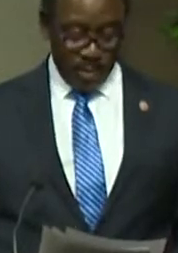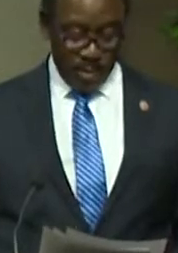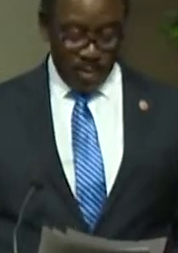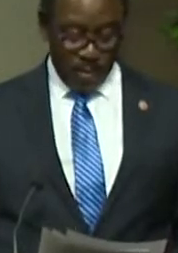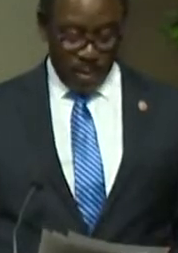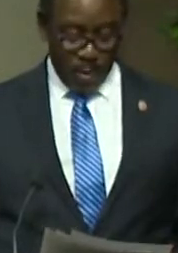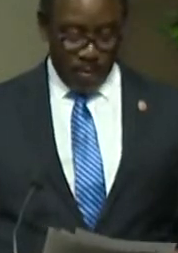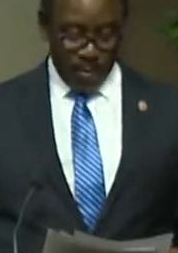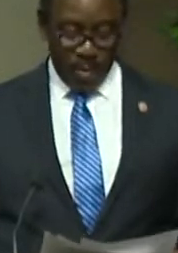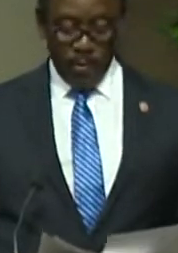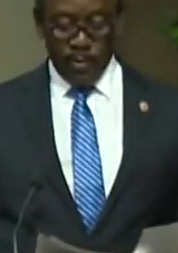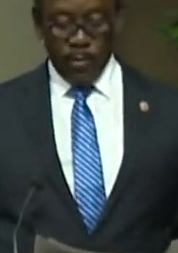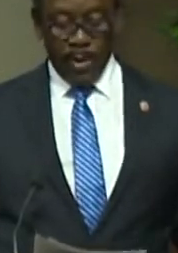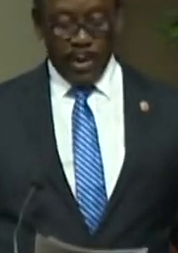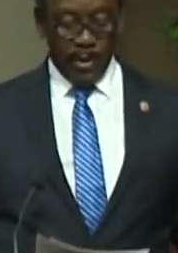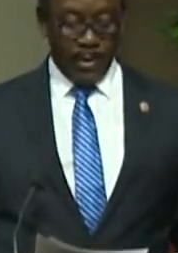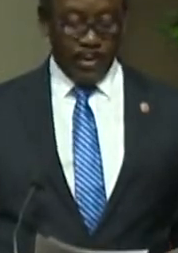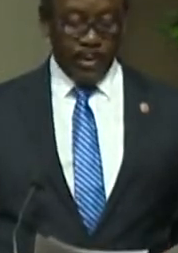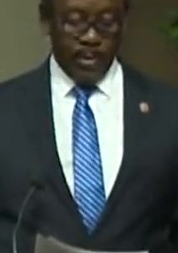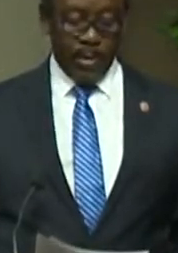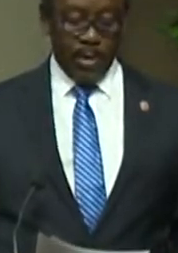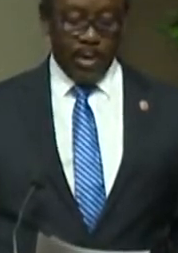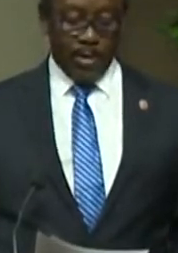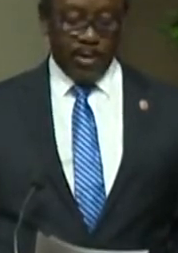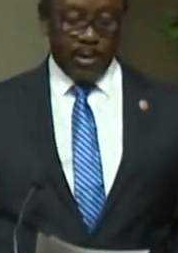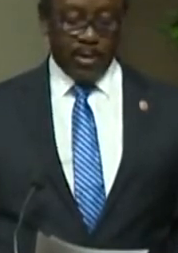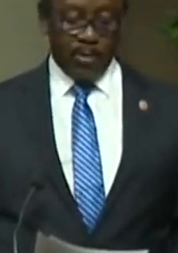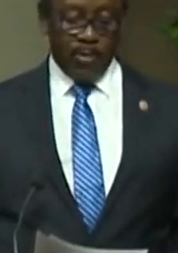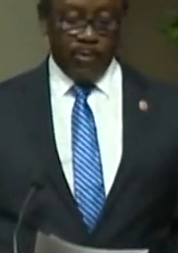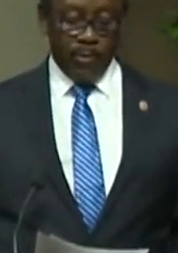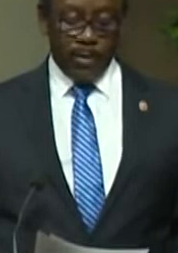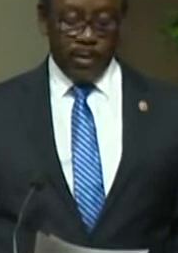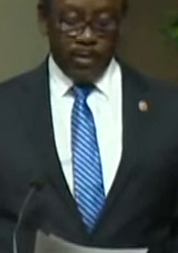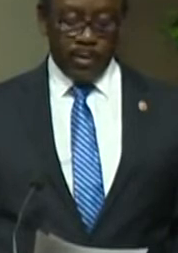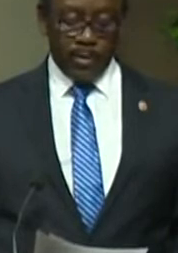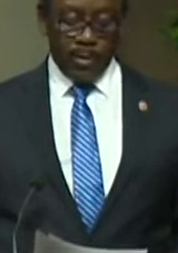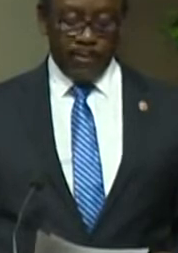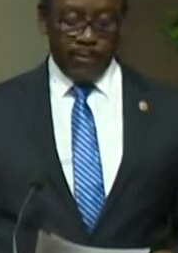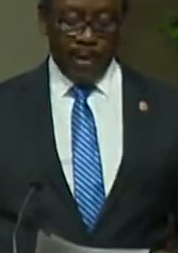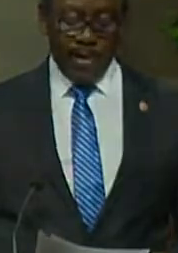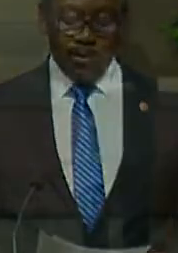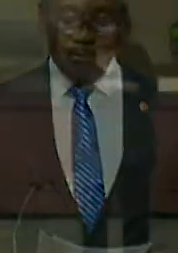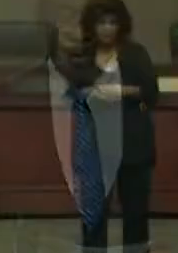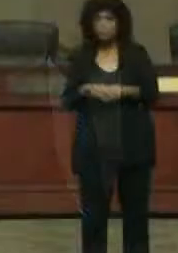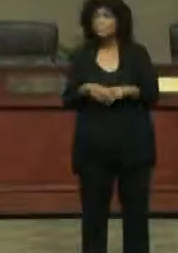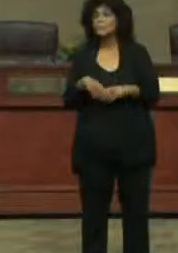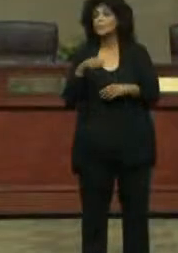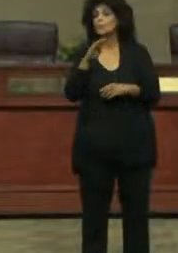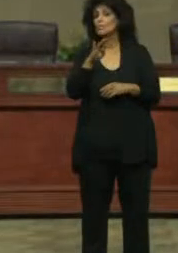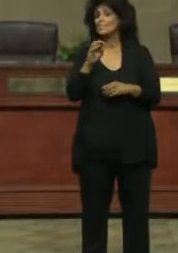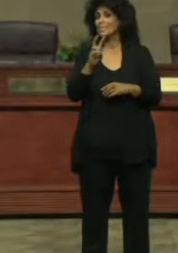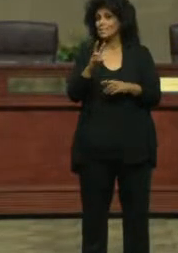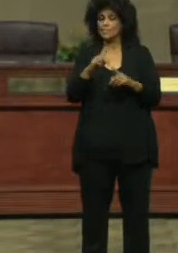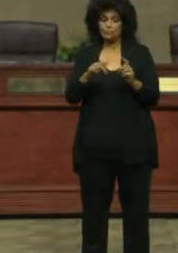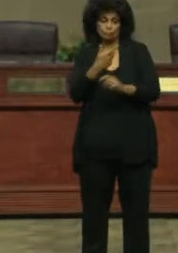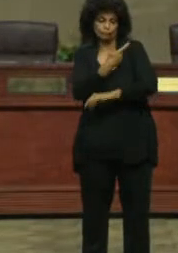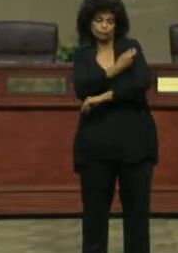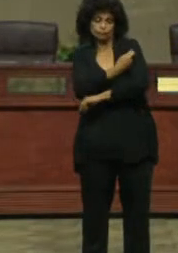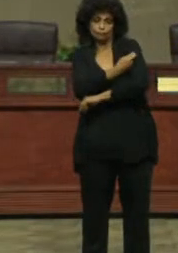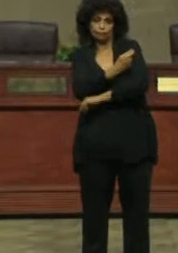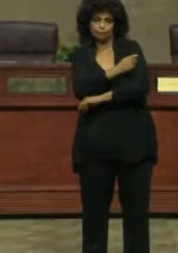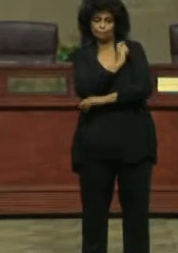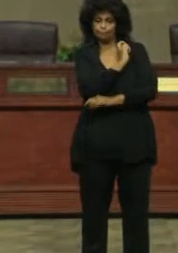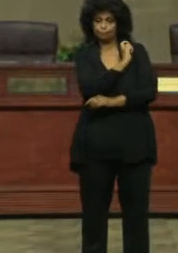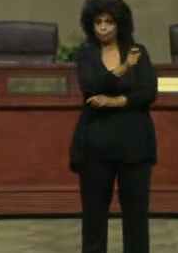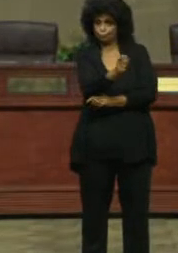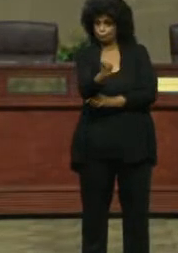Gyms, were open over the weekend. 604 doses of the Pfizer vaccine were